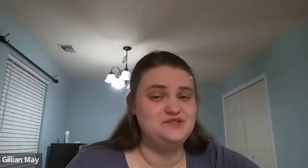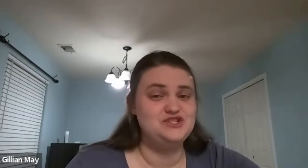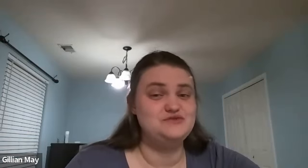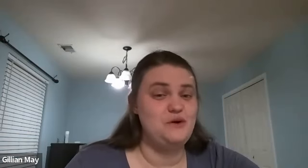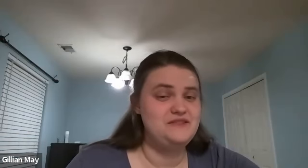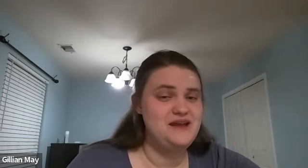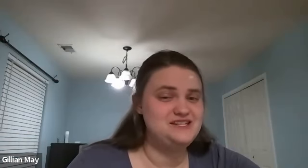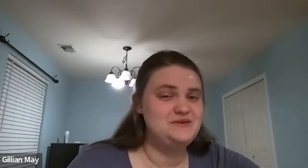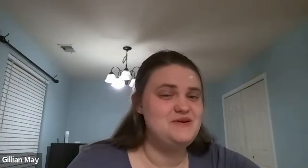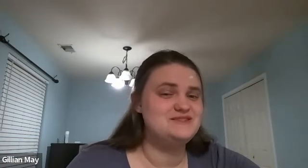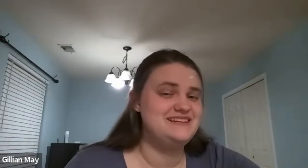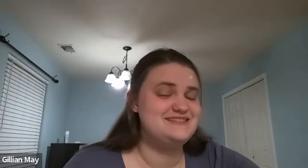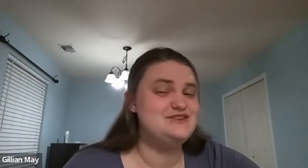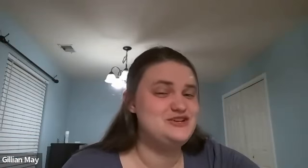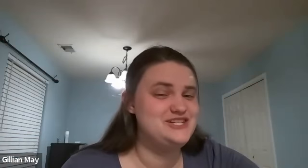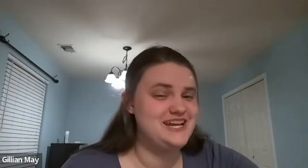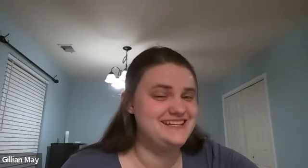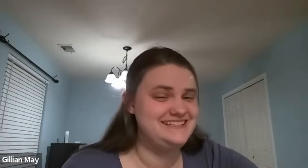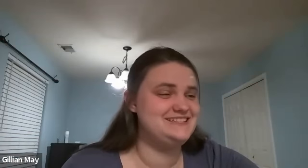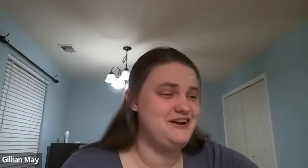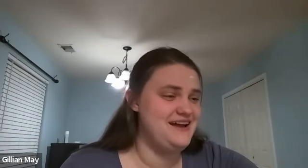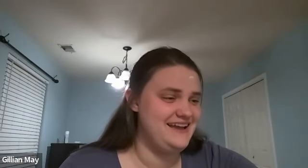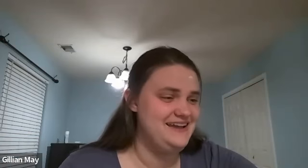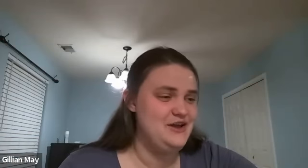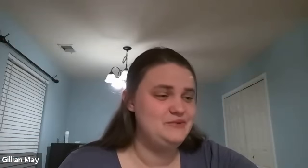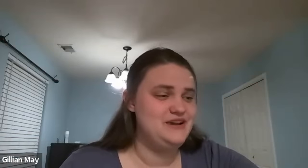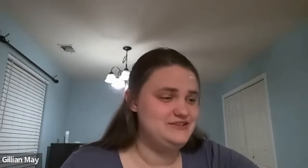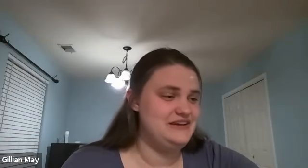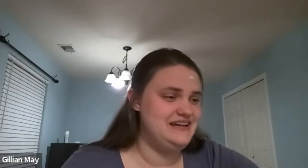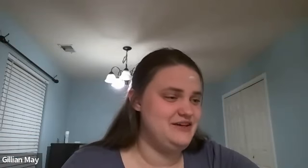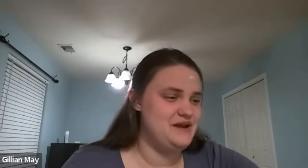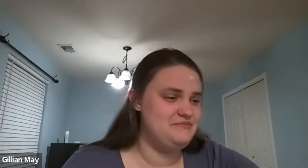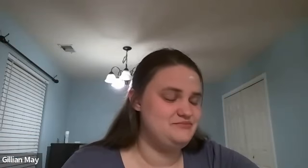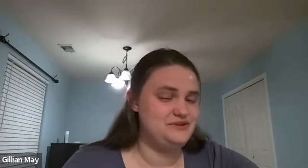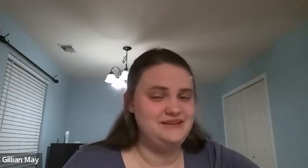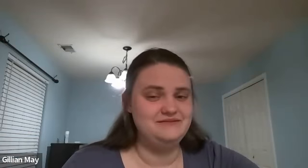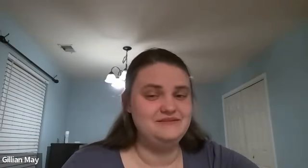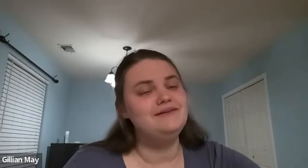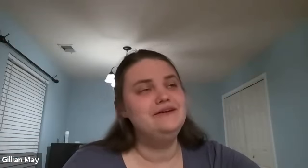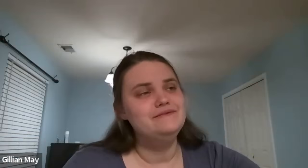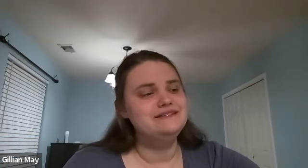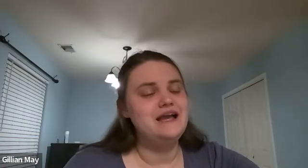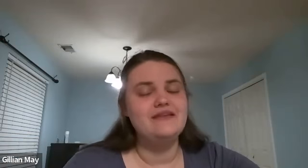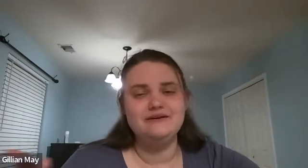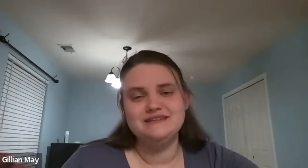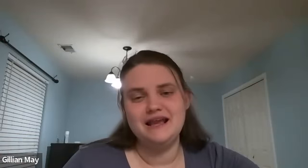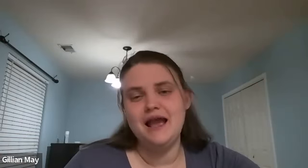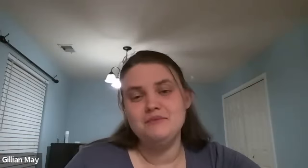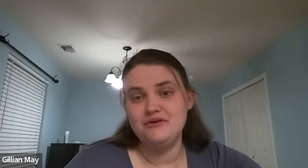just throwing them at you, but I'm also like, this is a good chance to try. But you guys are getting them, and I'm really not, I'm not saying, like I was saying, I'm